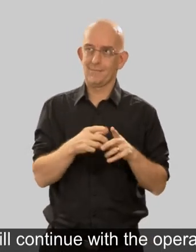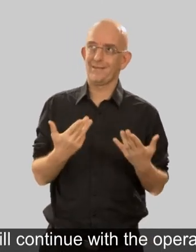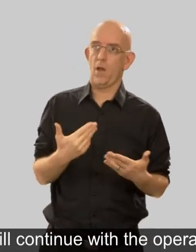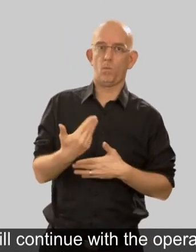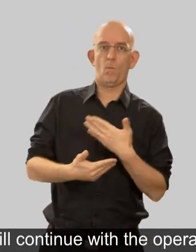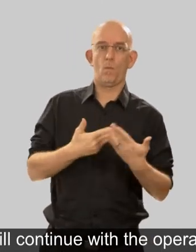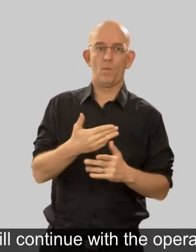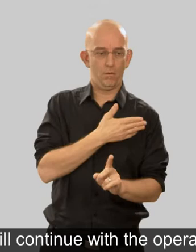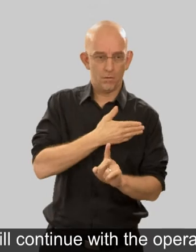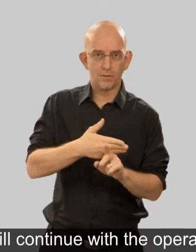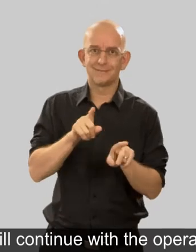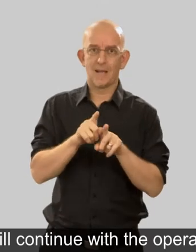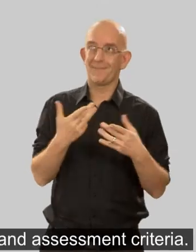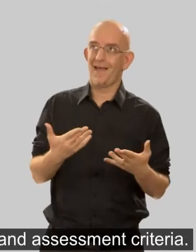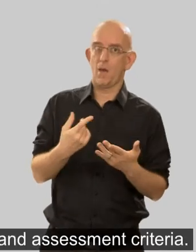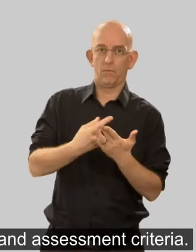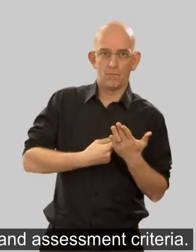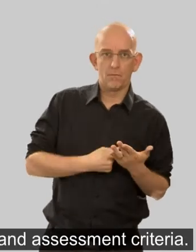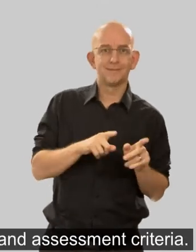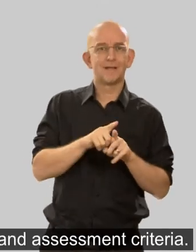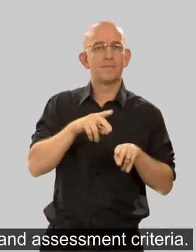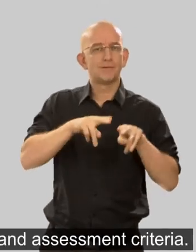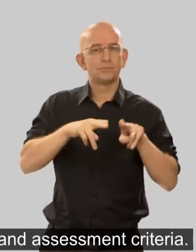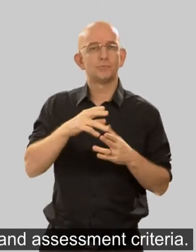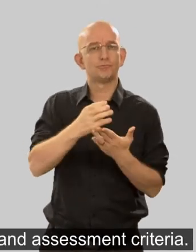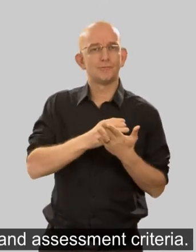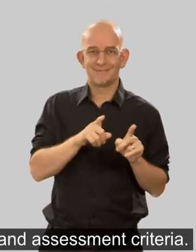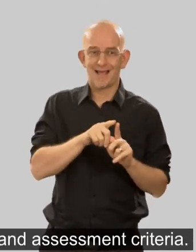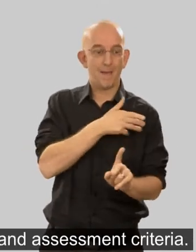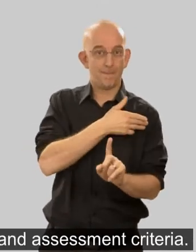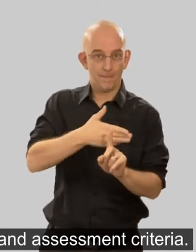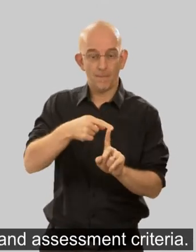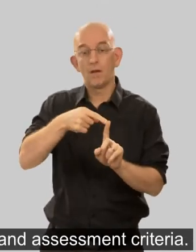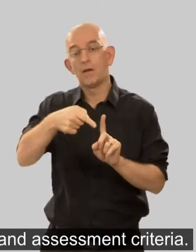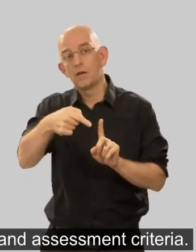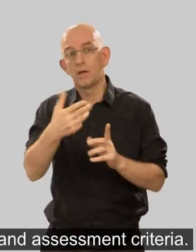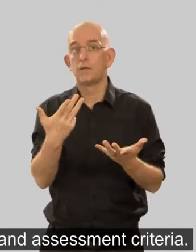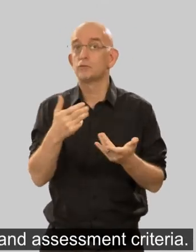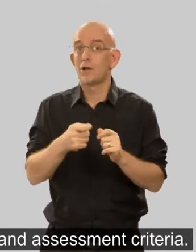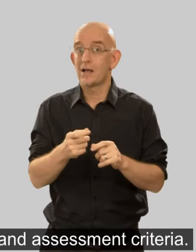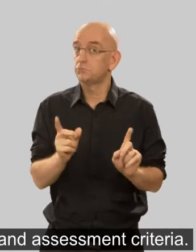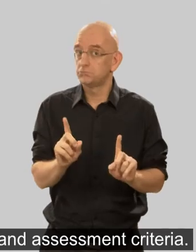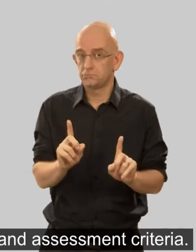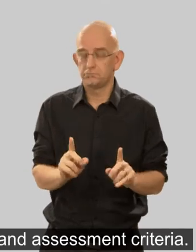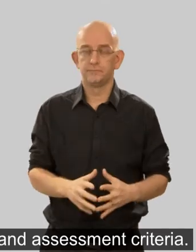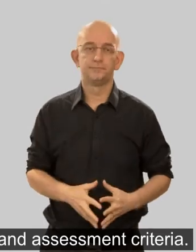we will continue with the operation of PIP using the current regulations and assessment criteria.